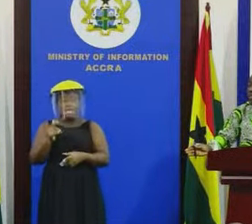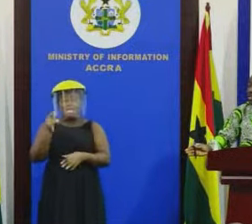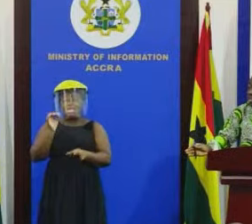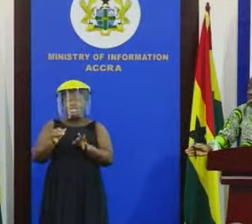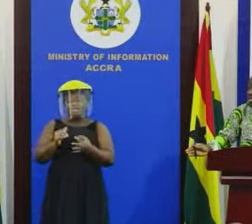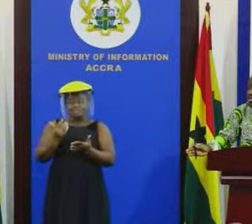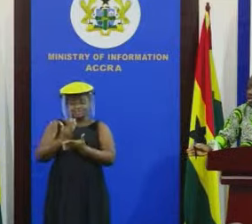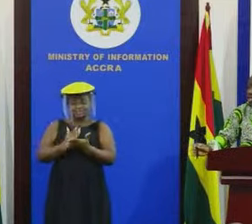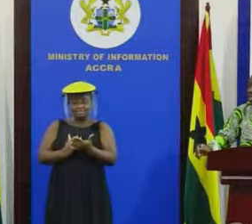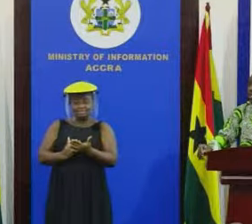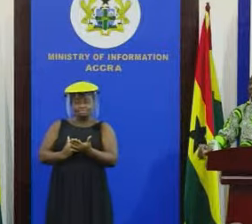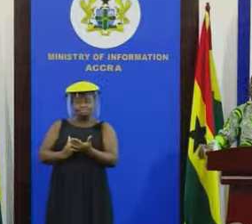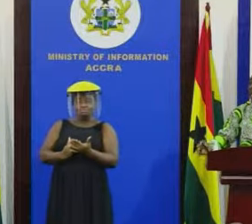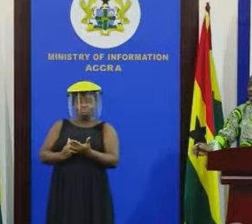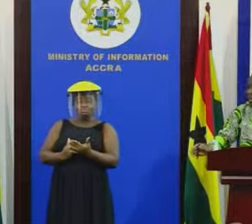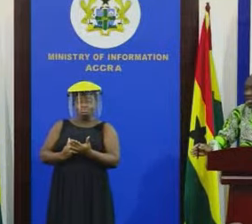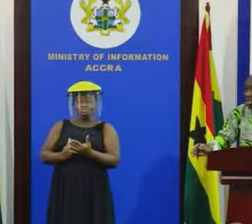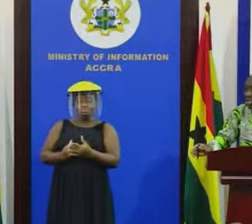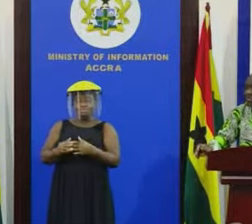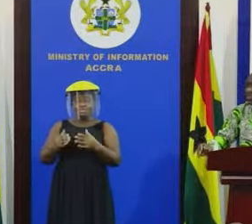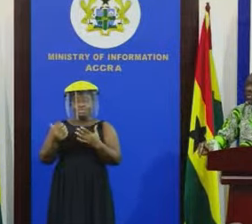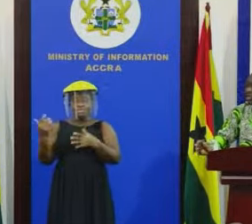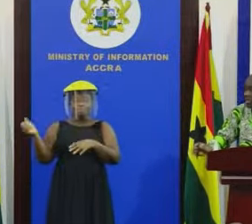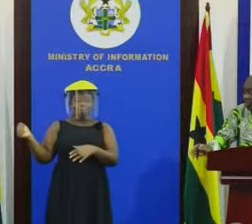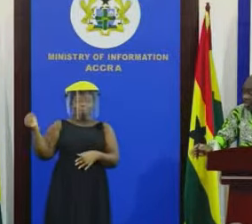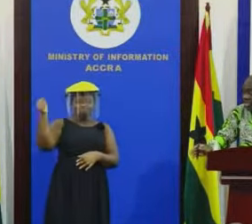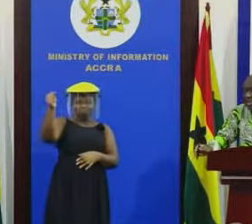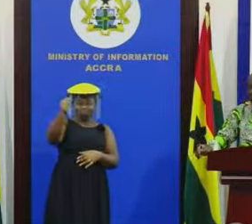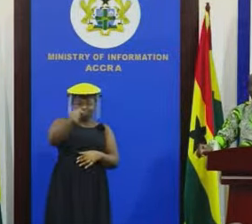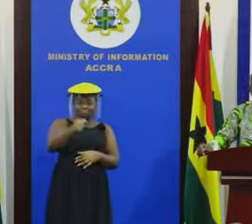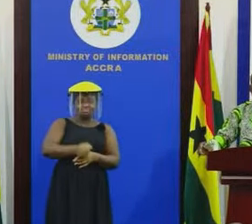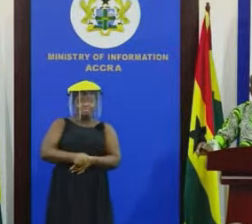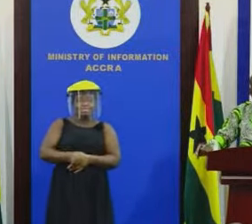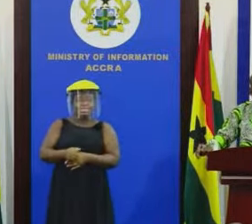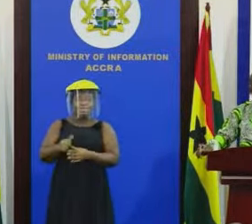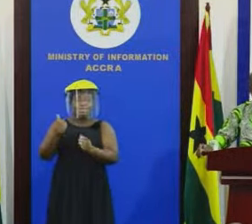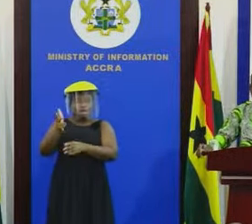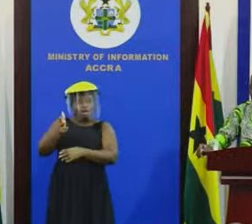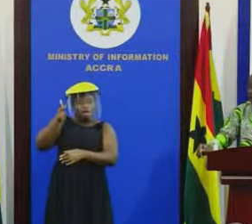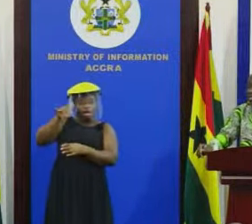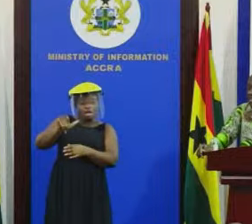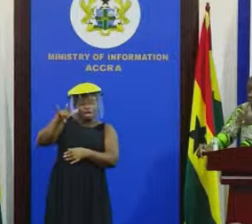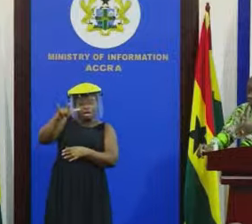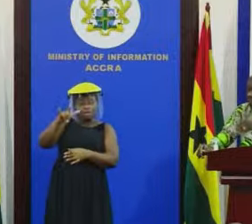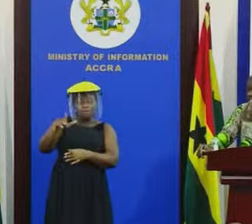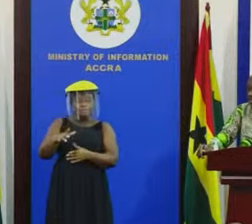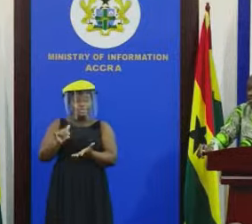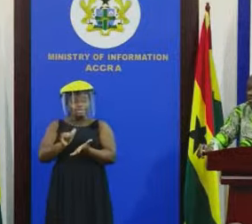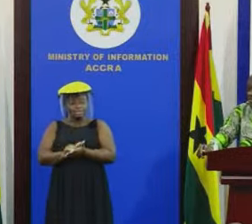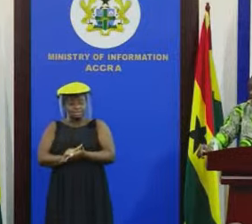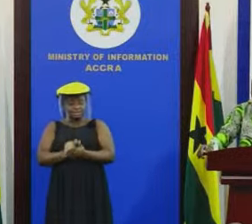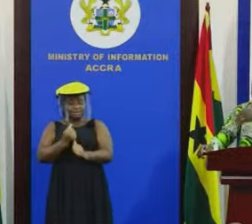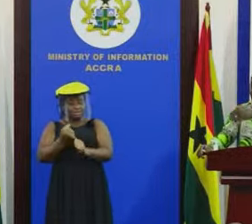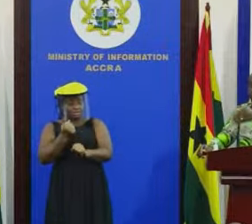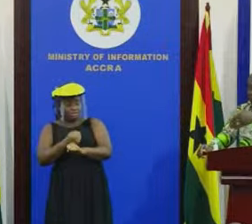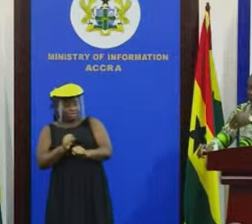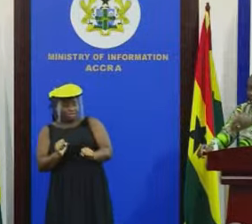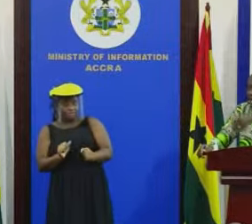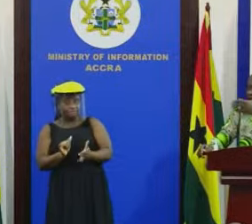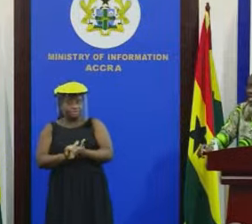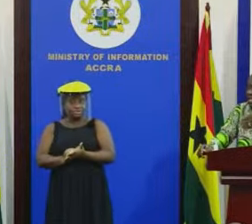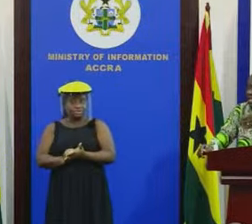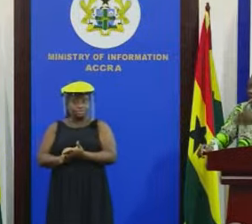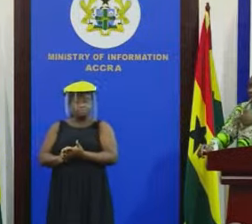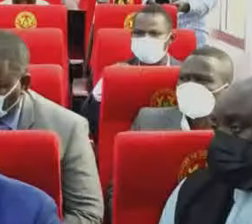in the aviation industry, they'll put air marshals on some of these aircraft to ensure that surveillance is improved and safety is improved. So I guess that would be